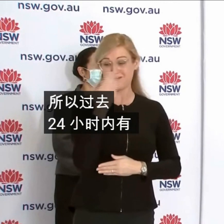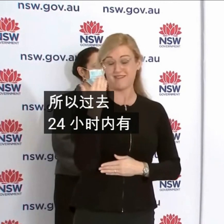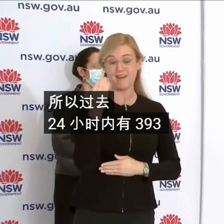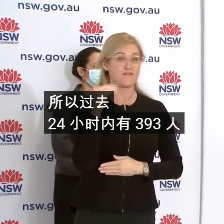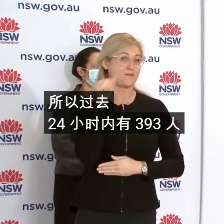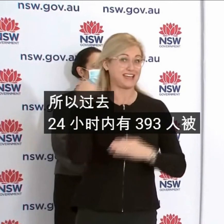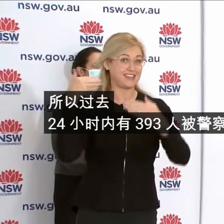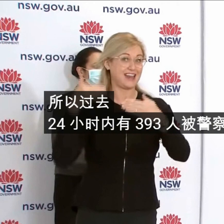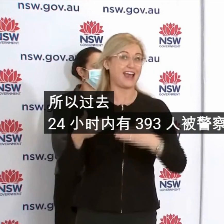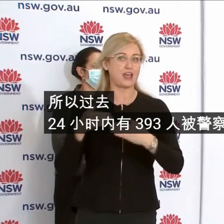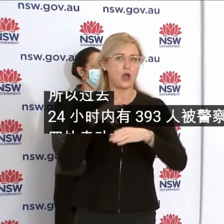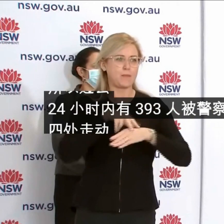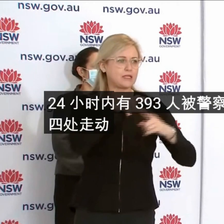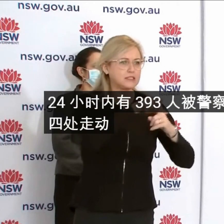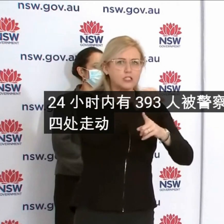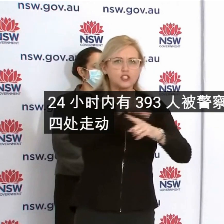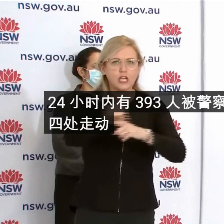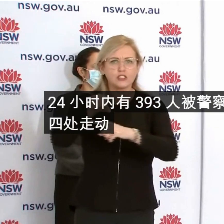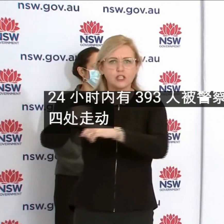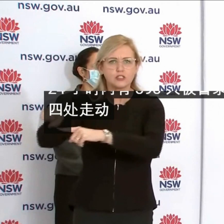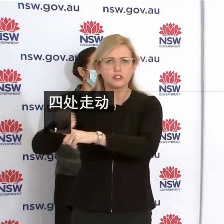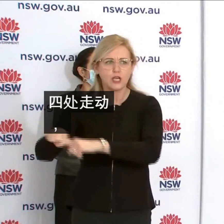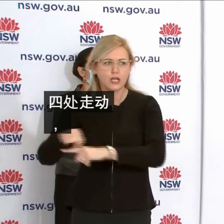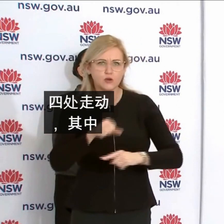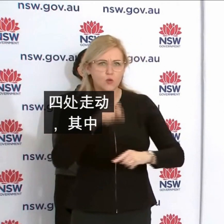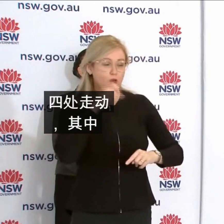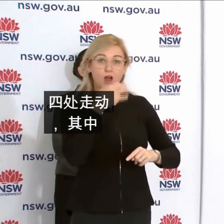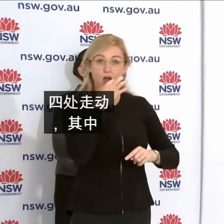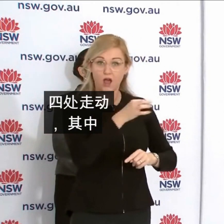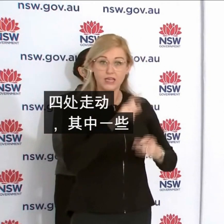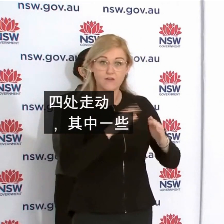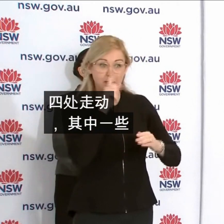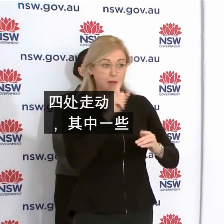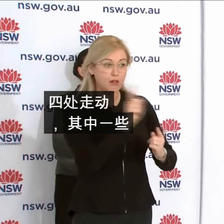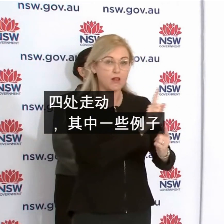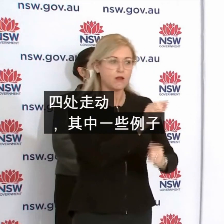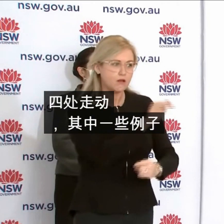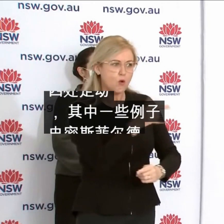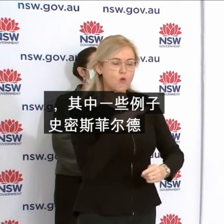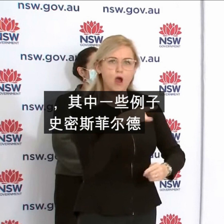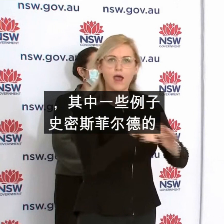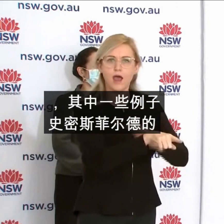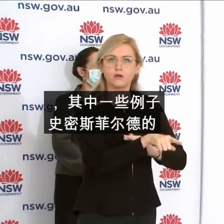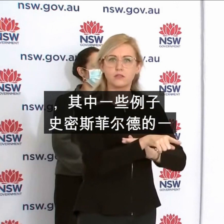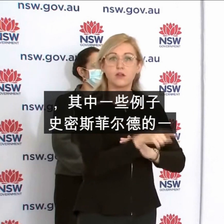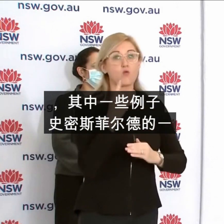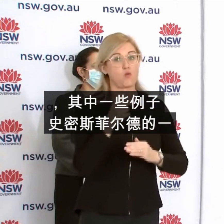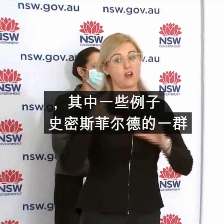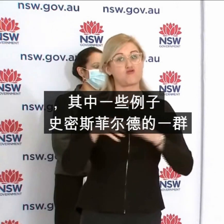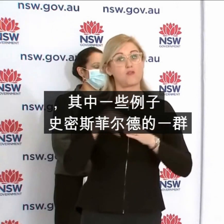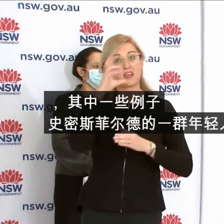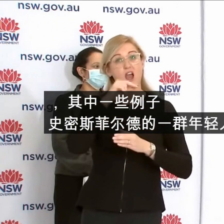24 hours detected by police out and about, and some of those examples, a group of young men at